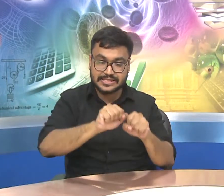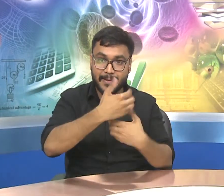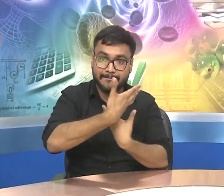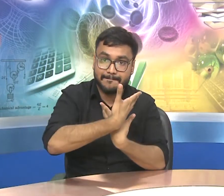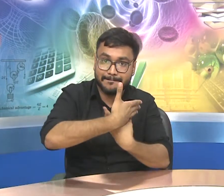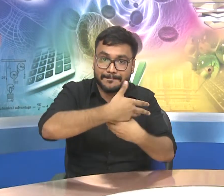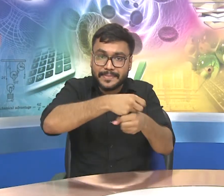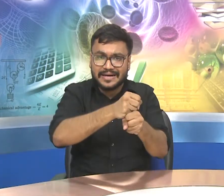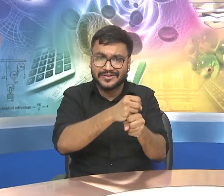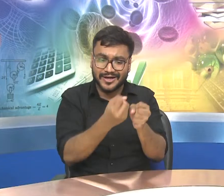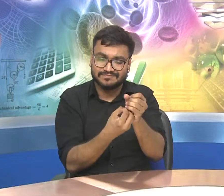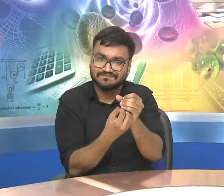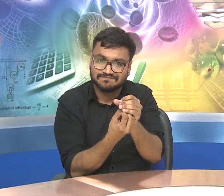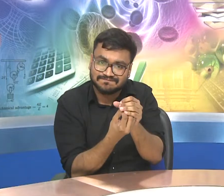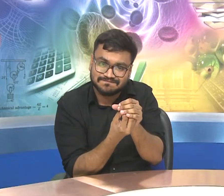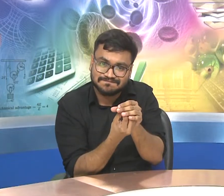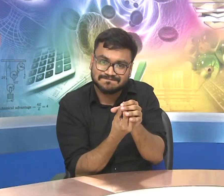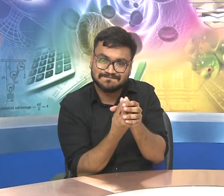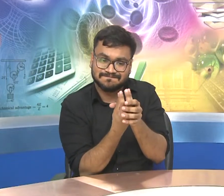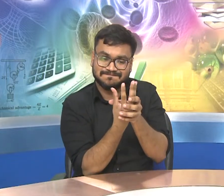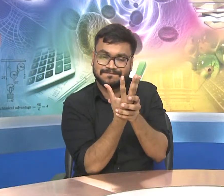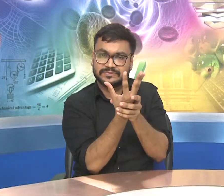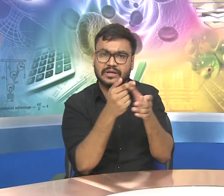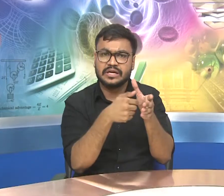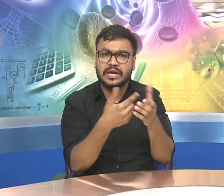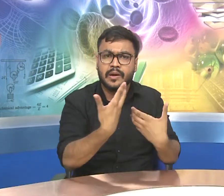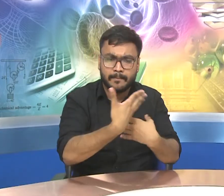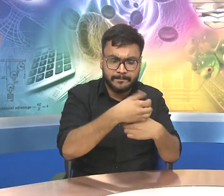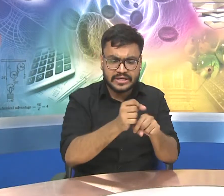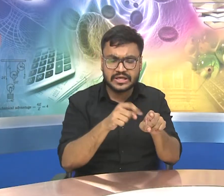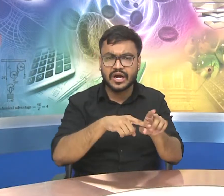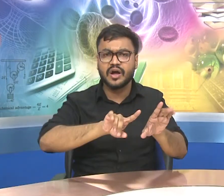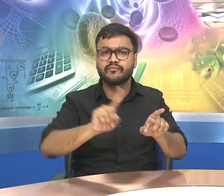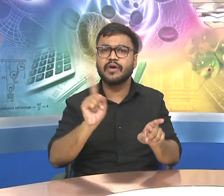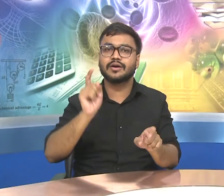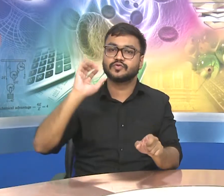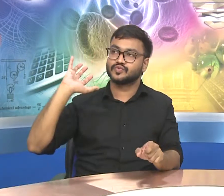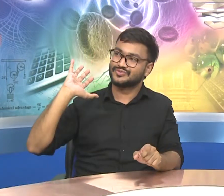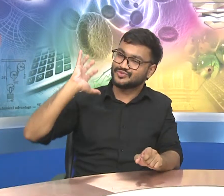food produced by green plants through photosynthesis.